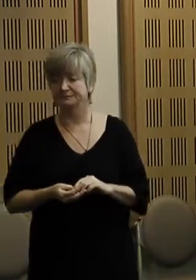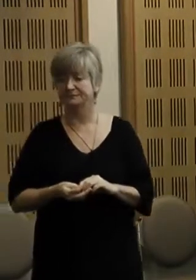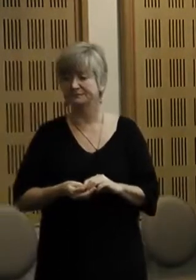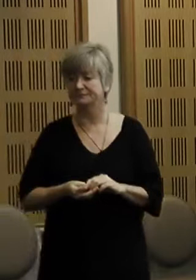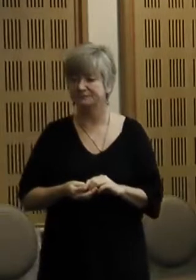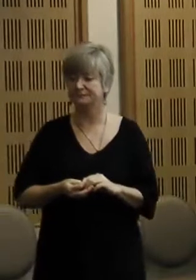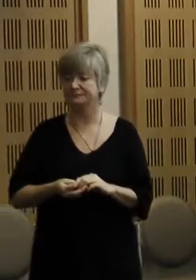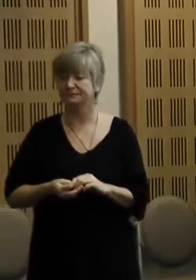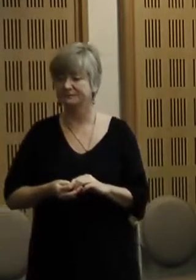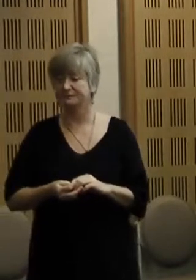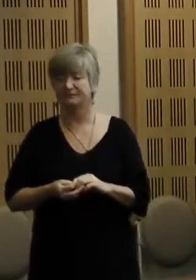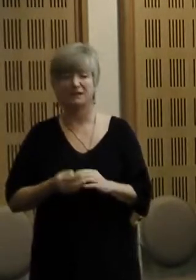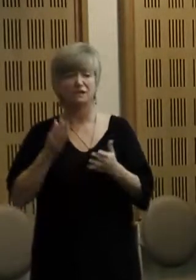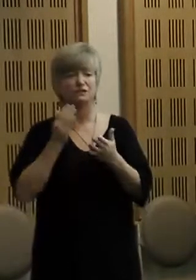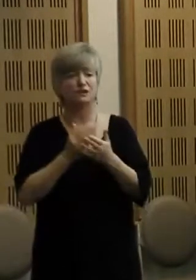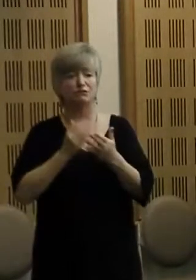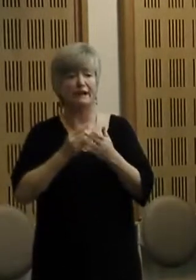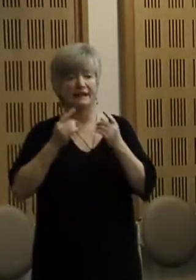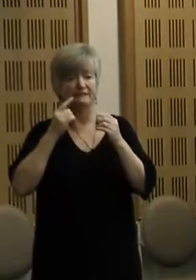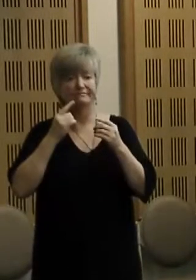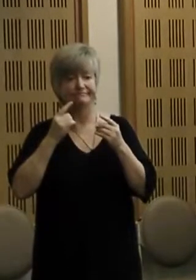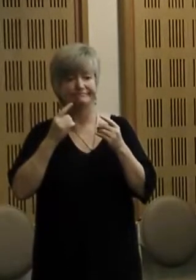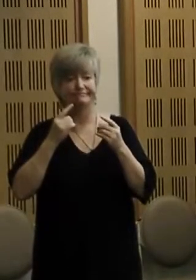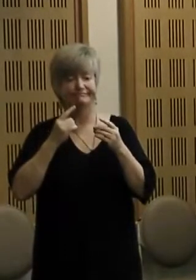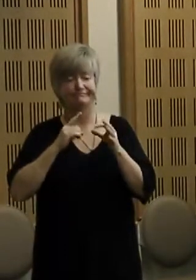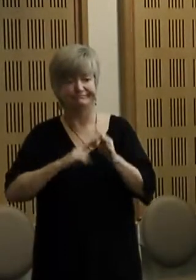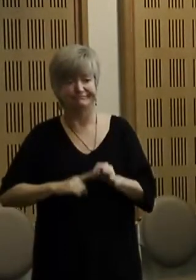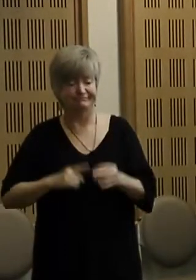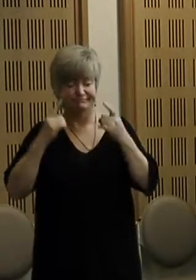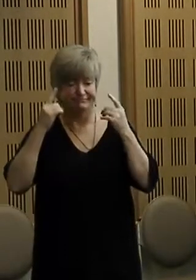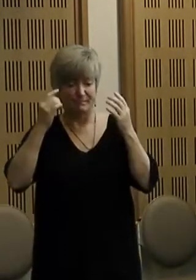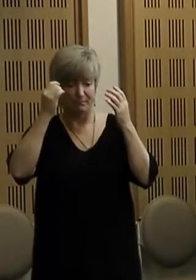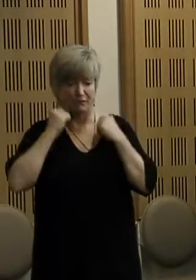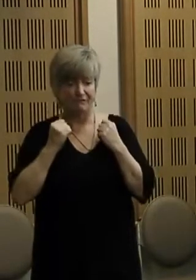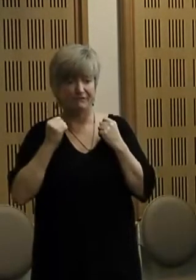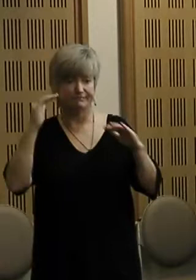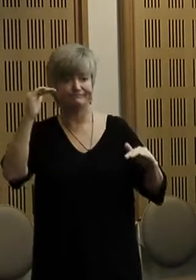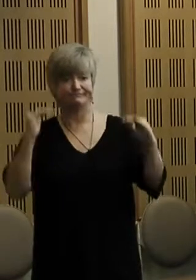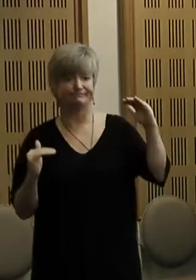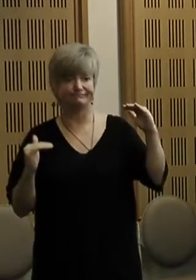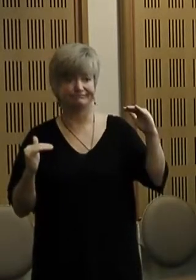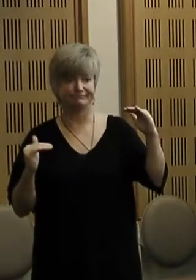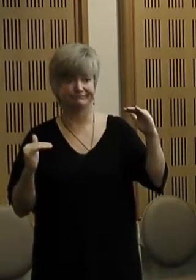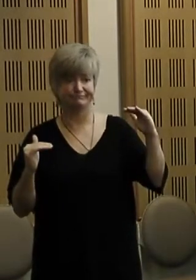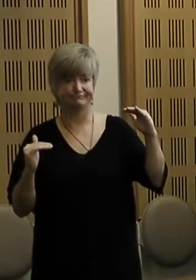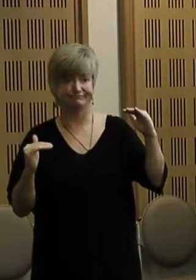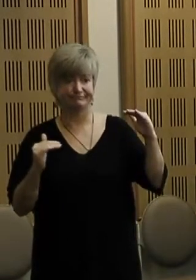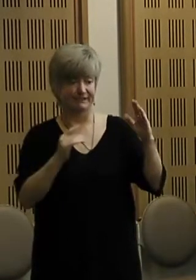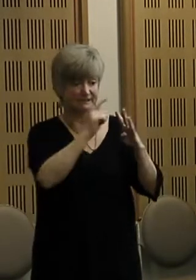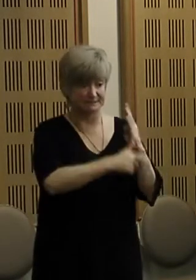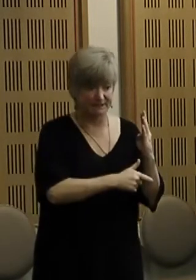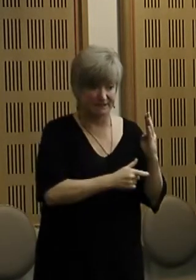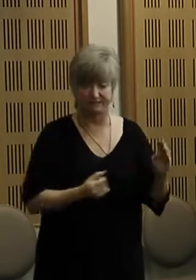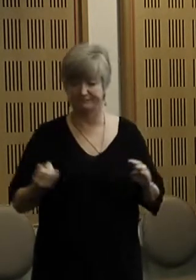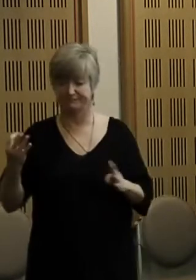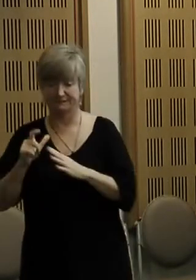So essentially, the report shows that there are inequities between those people who have a disability and those